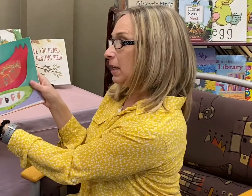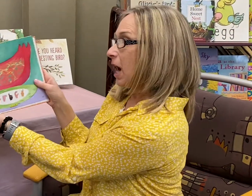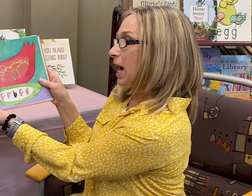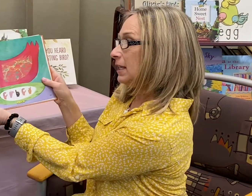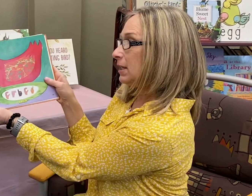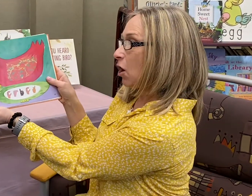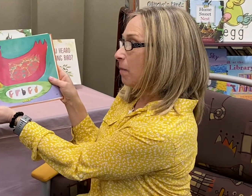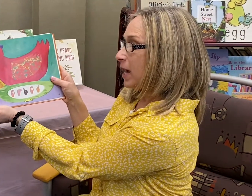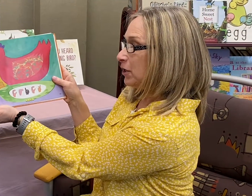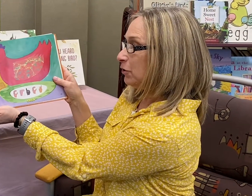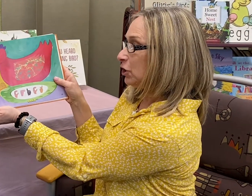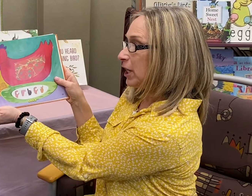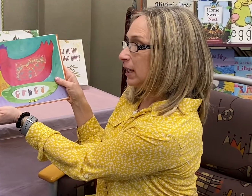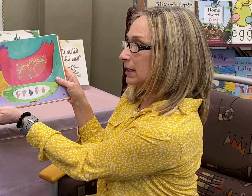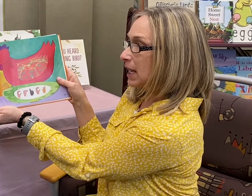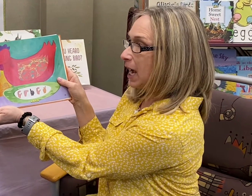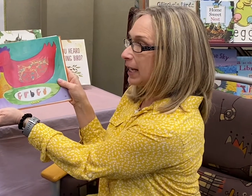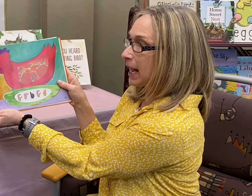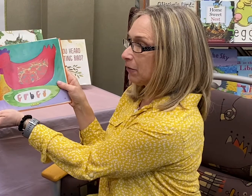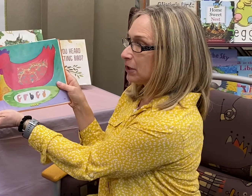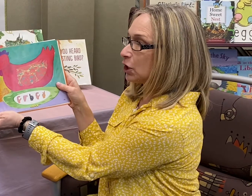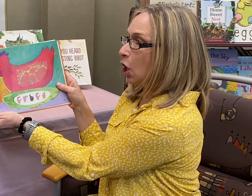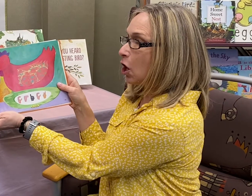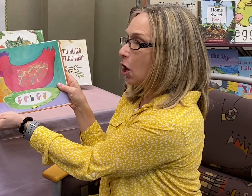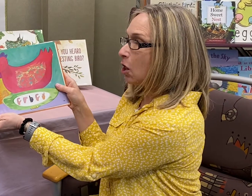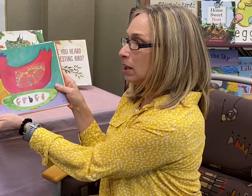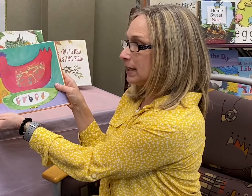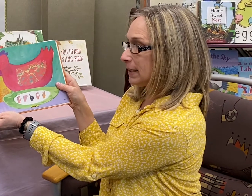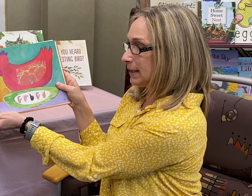I saw my new chicks. I counted all 6.